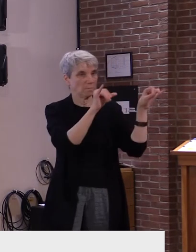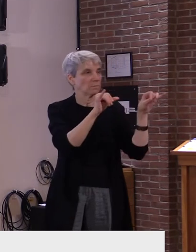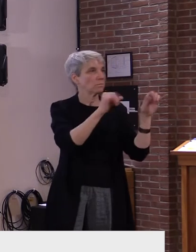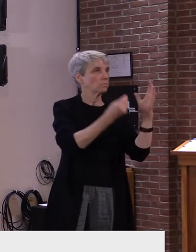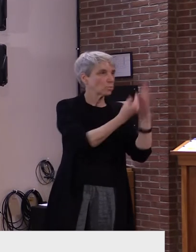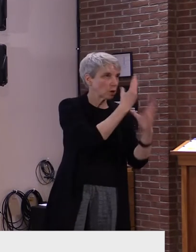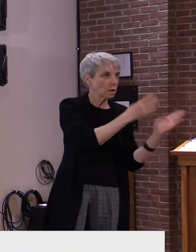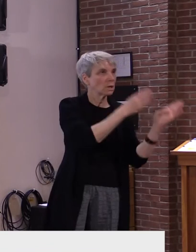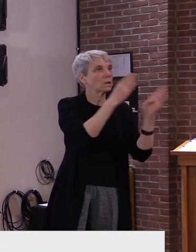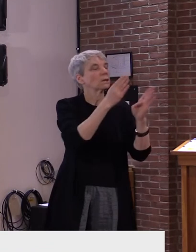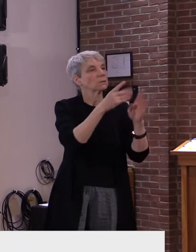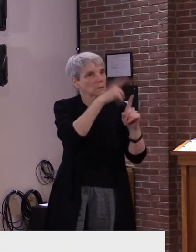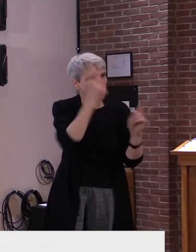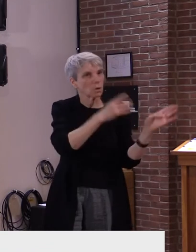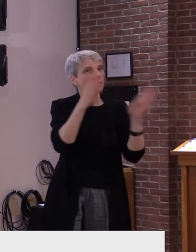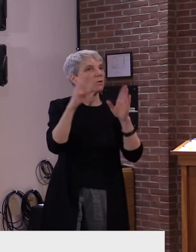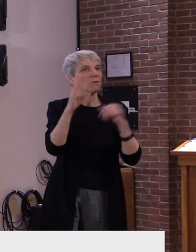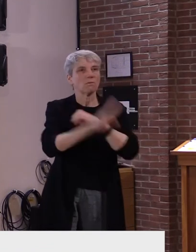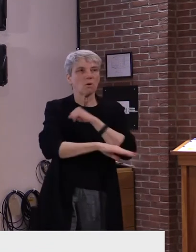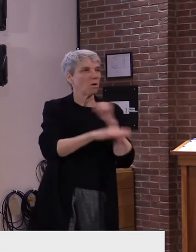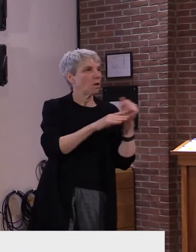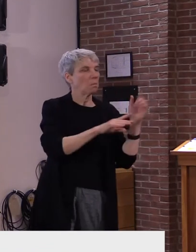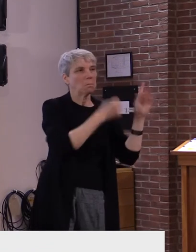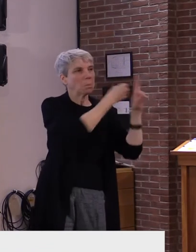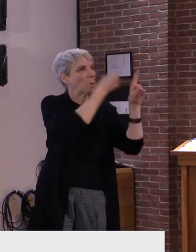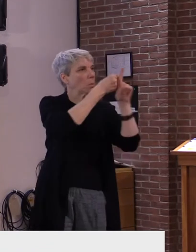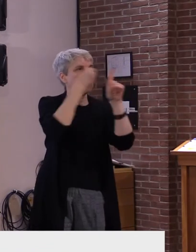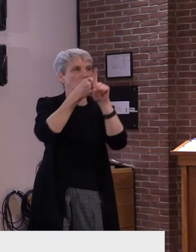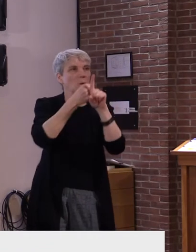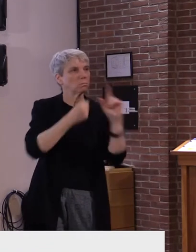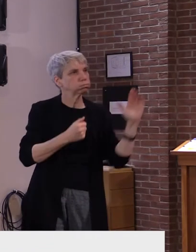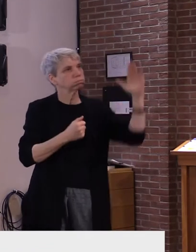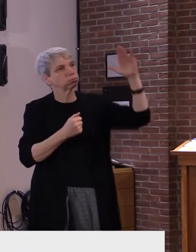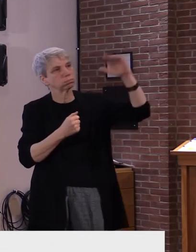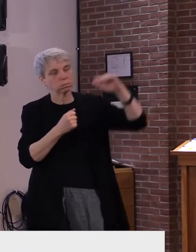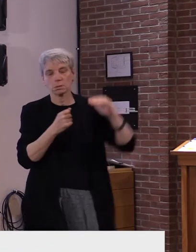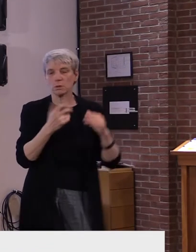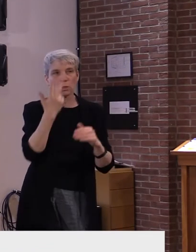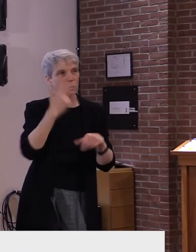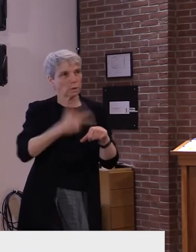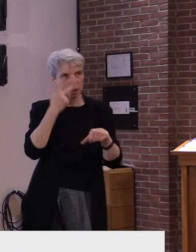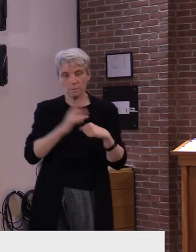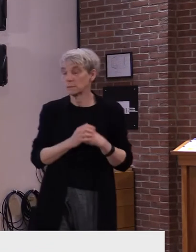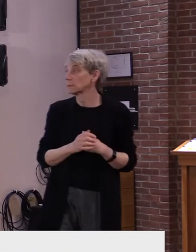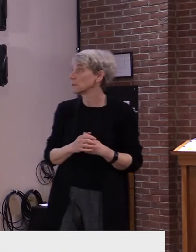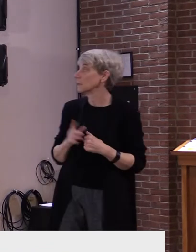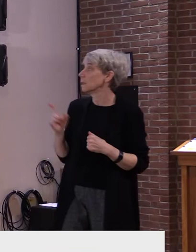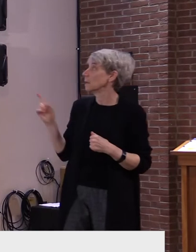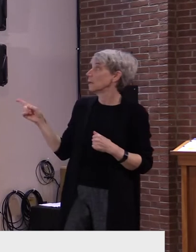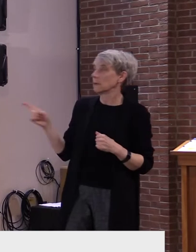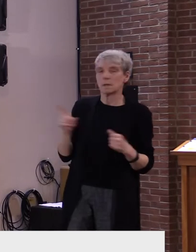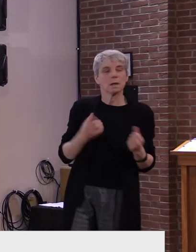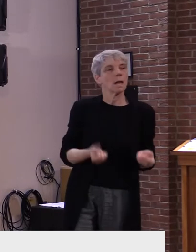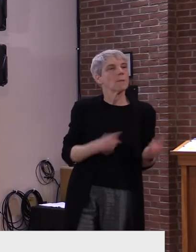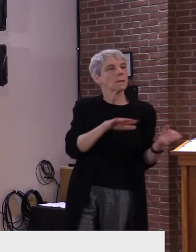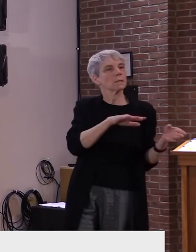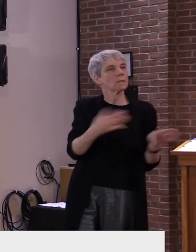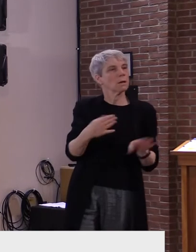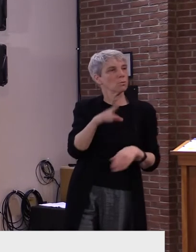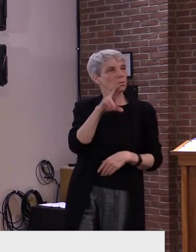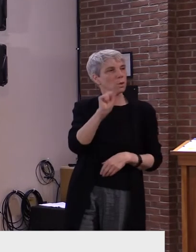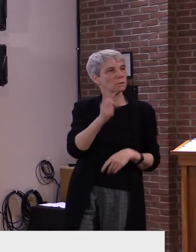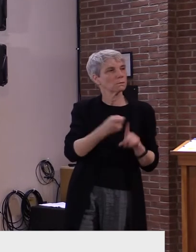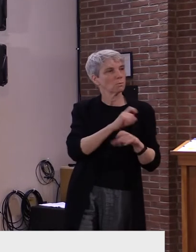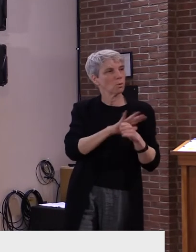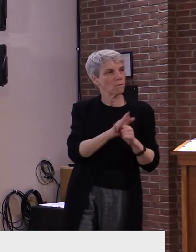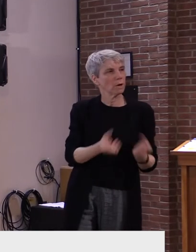summer heading to the next slide you'll see that national death chart and you'll see again that we are seeing an